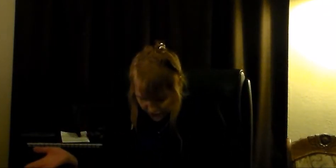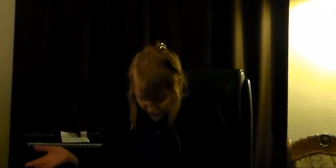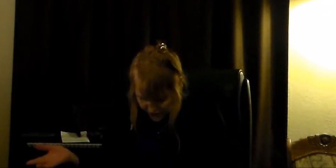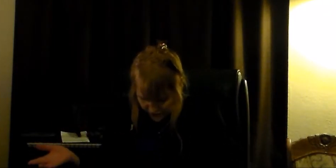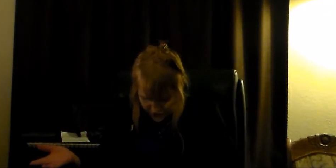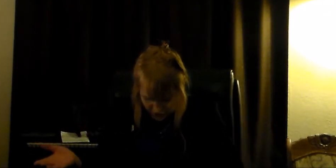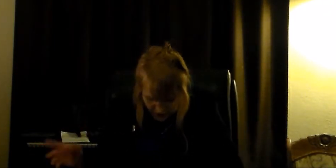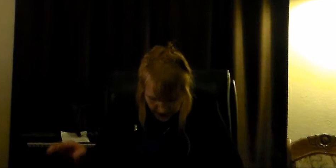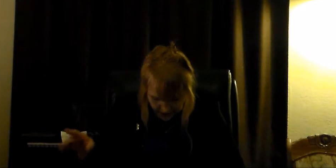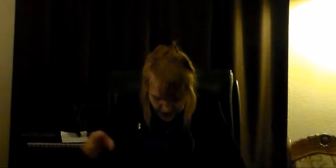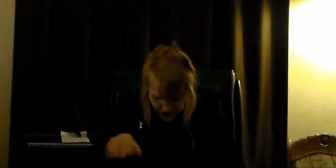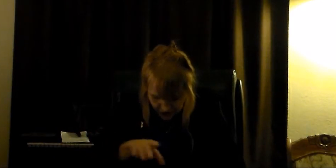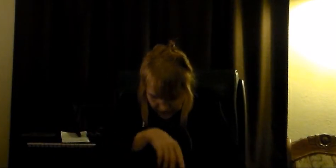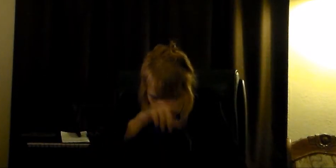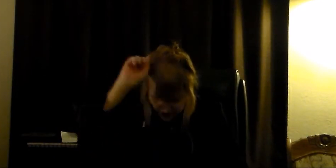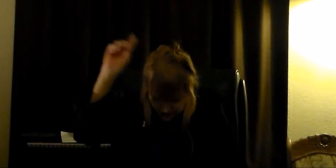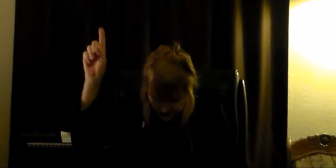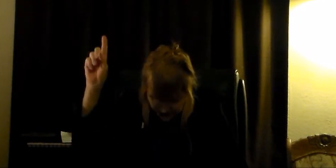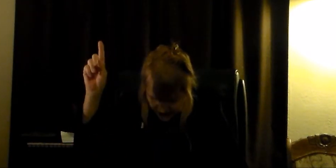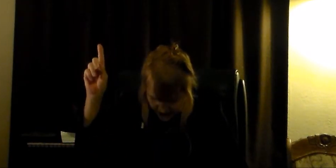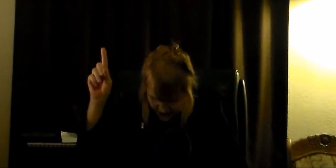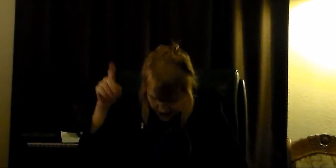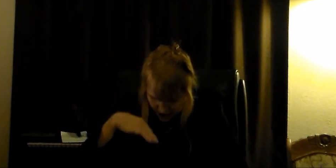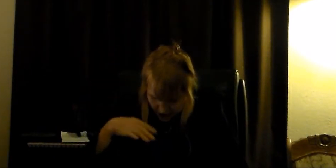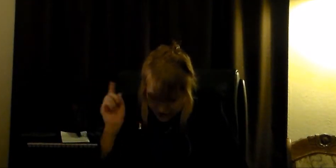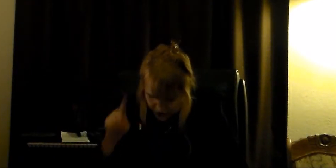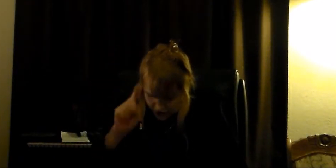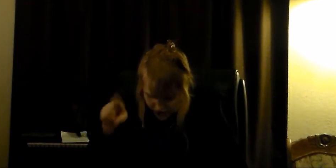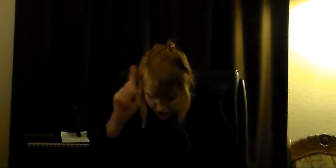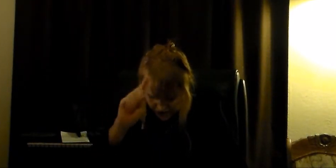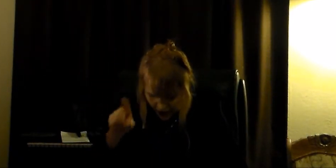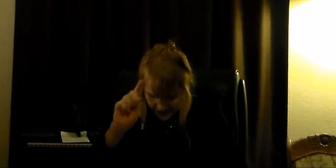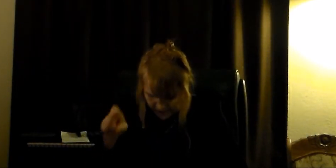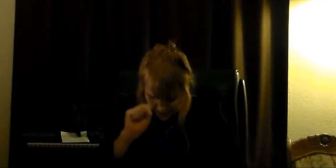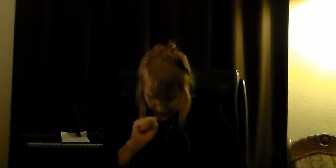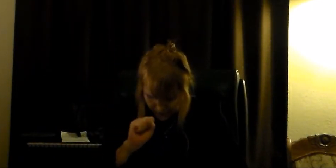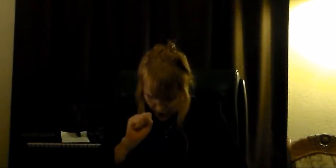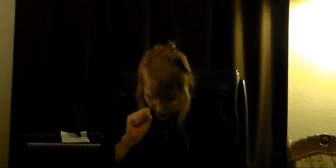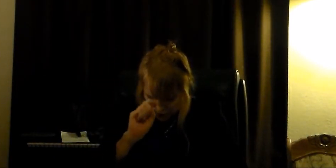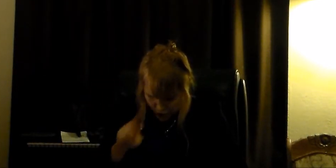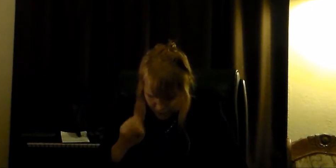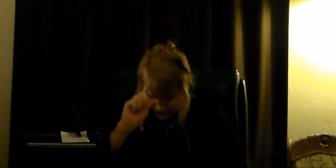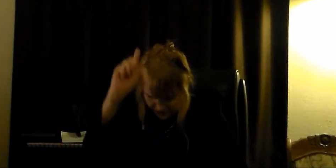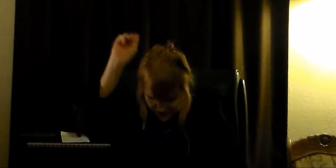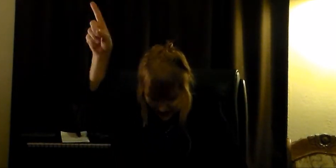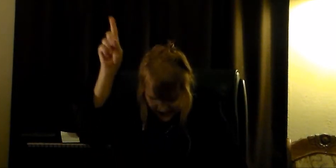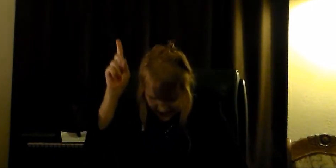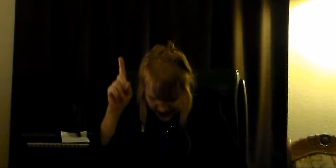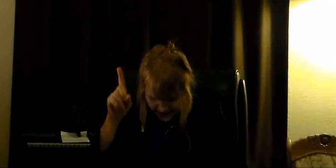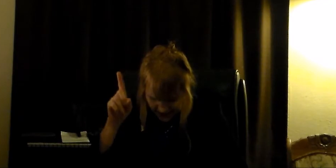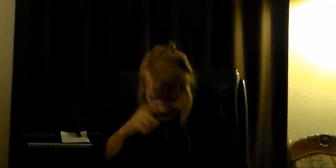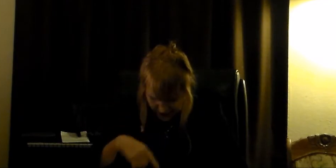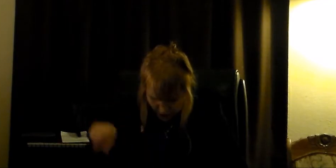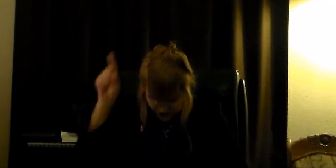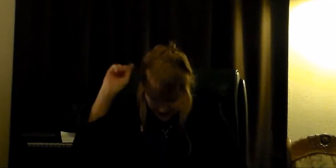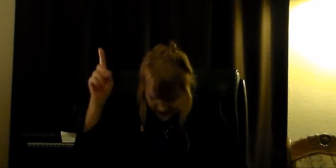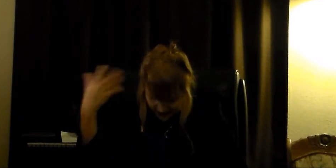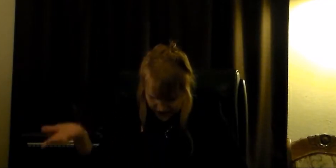John 8:31-32, who love and serve and follow Jesus. To the Jews, God's people, who Jesus and hold his